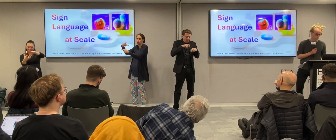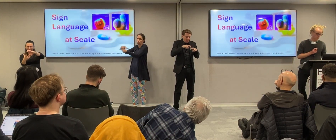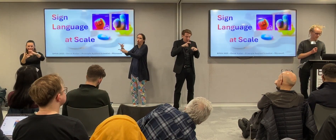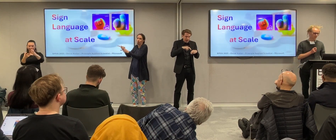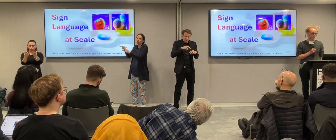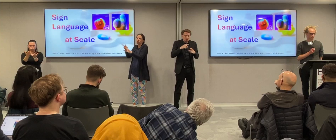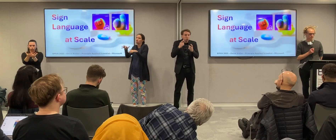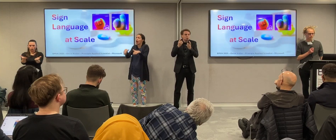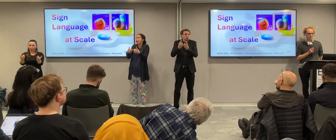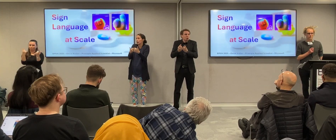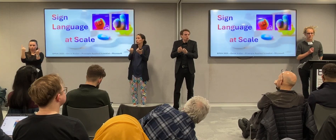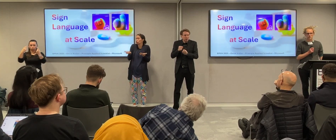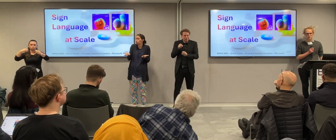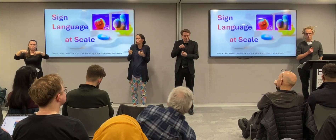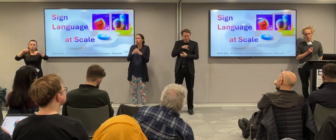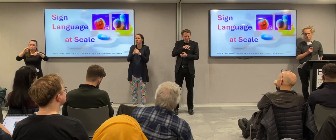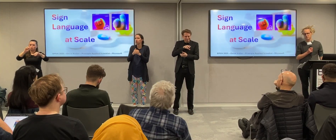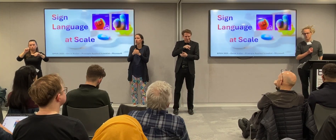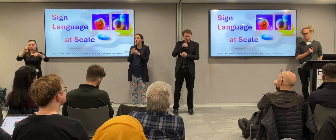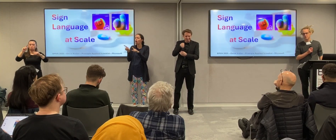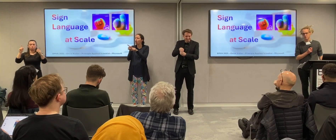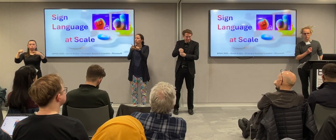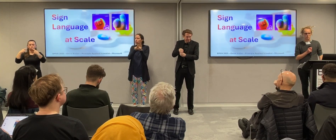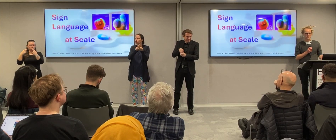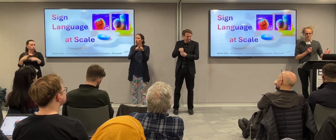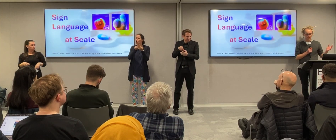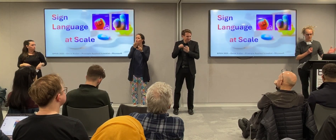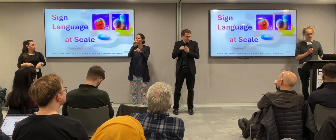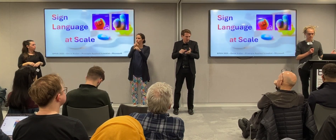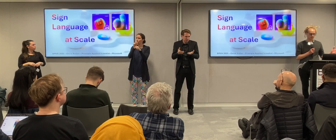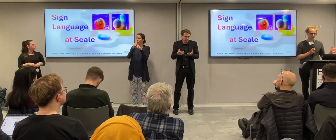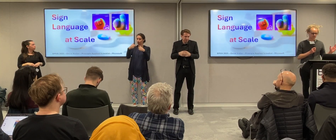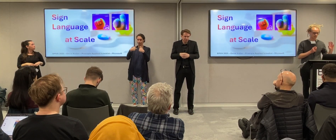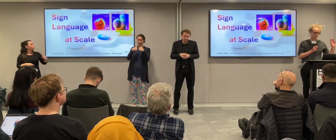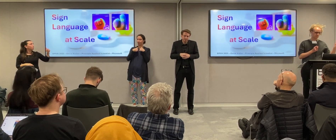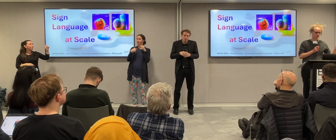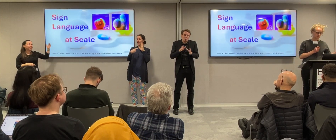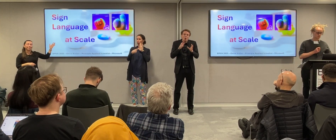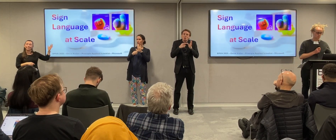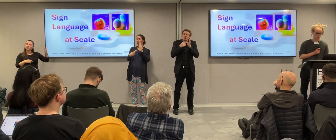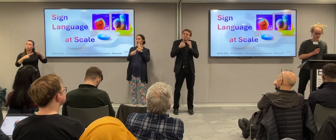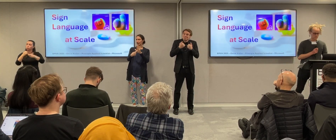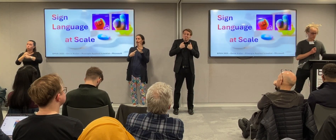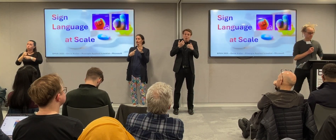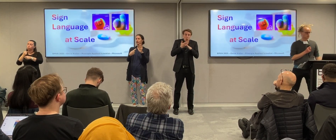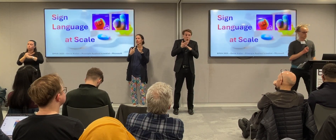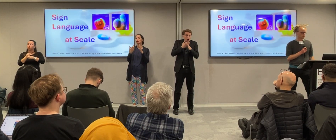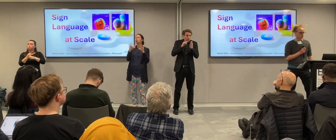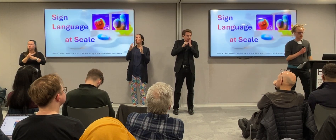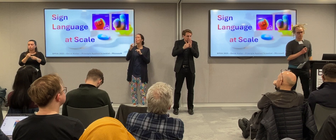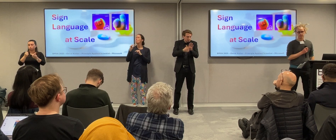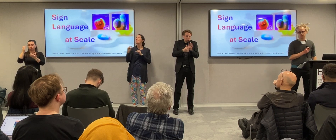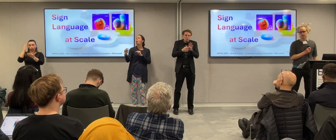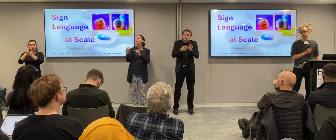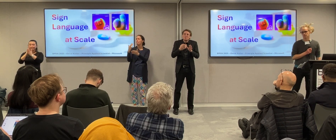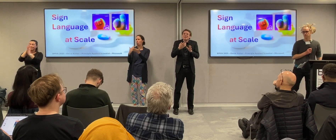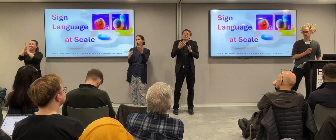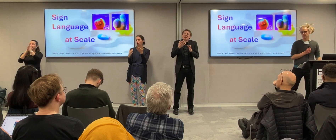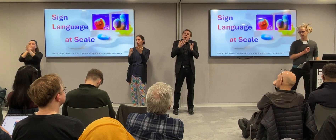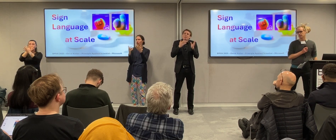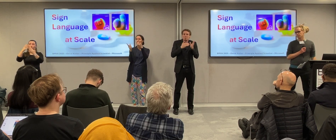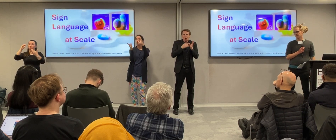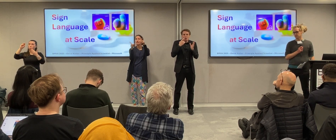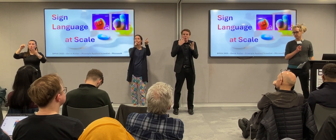want to point out that the work that I'm representing here is like some small aspect of what's happening at